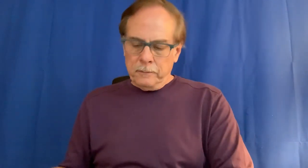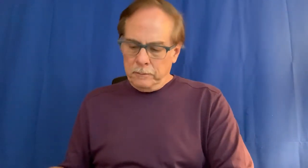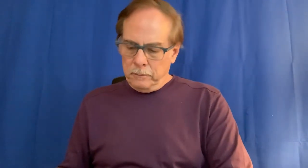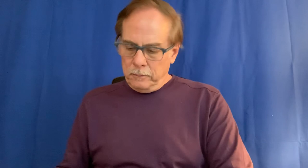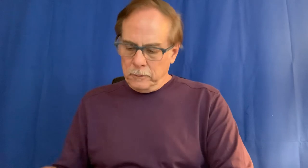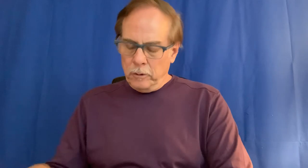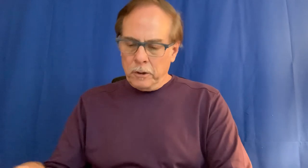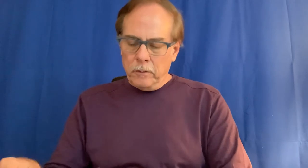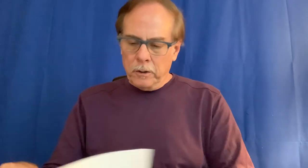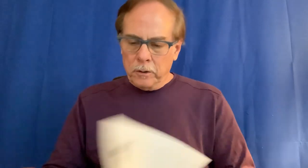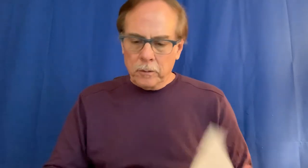Going over to